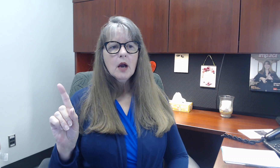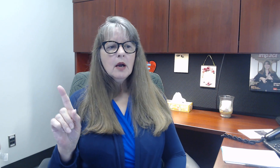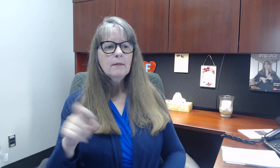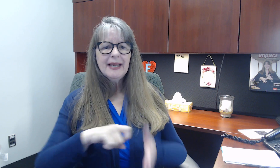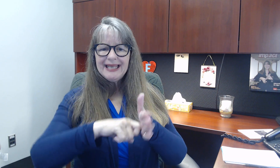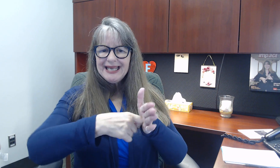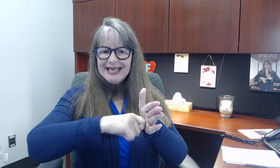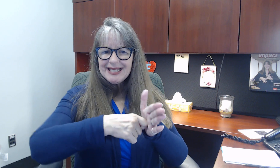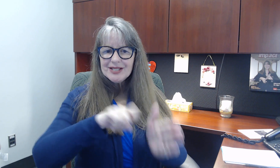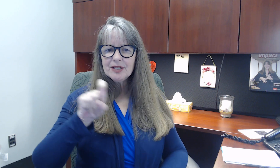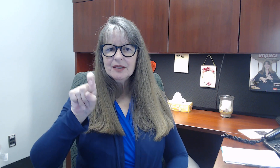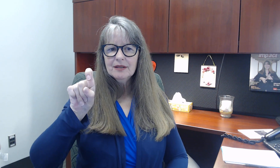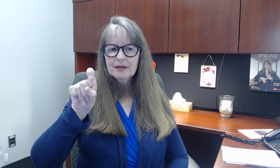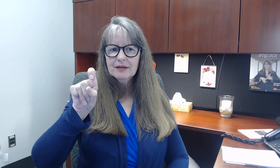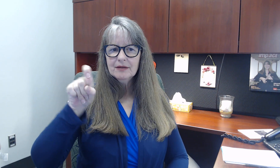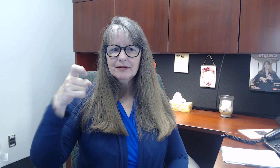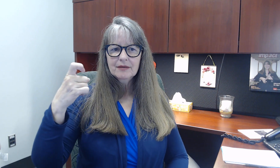My keys.